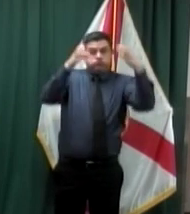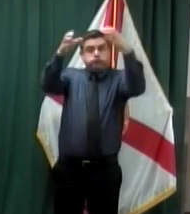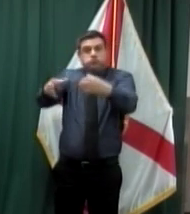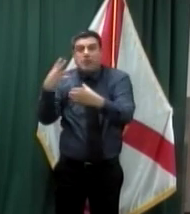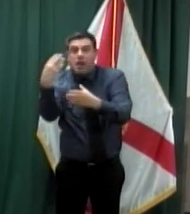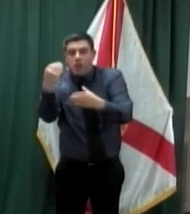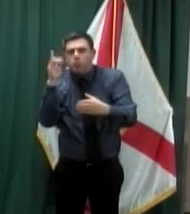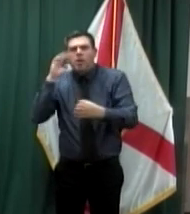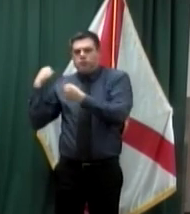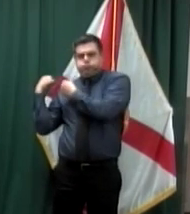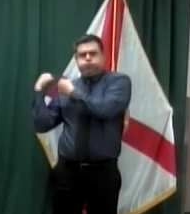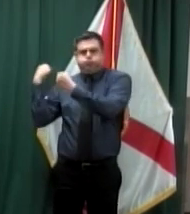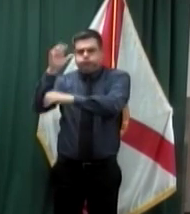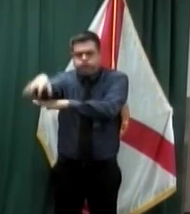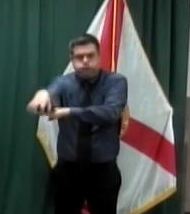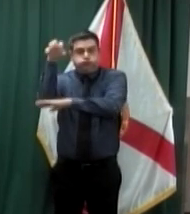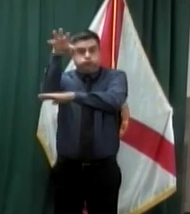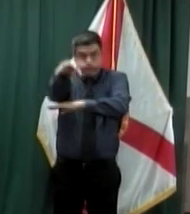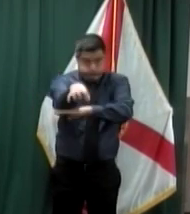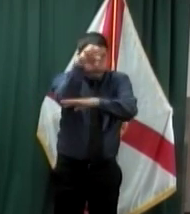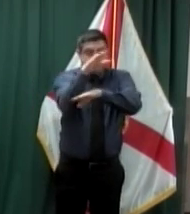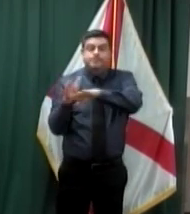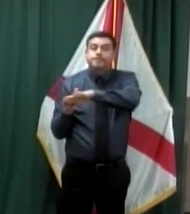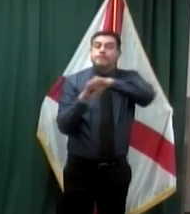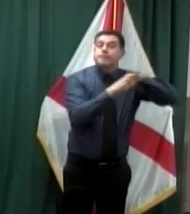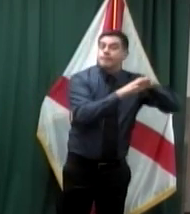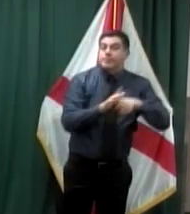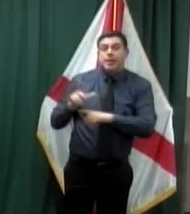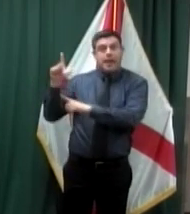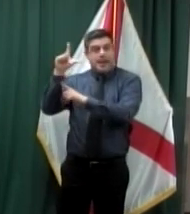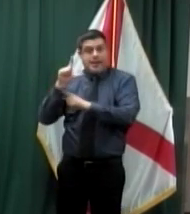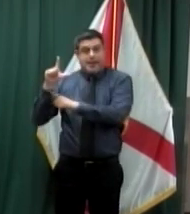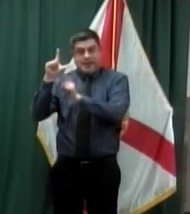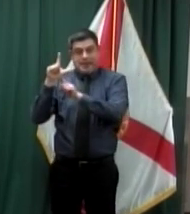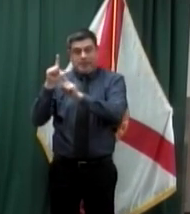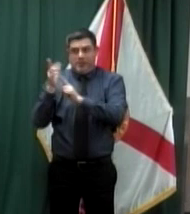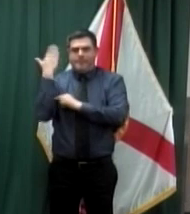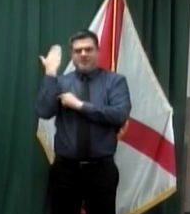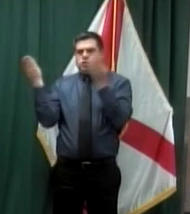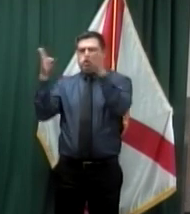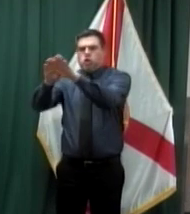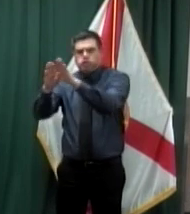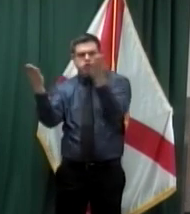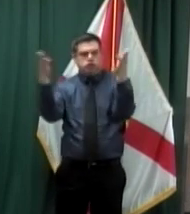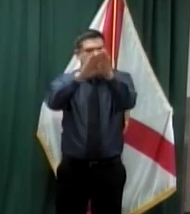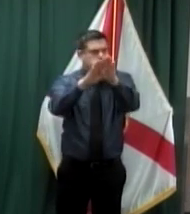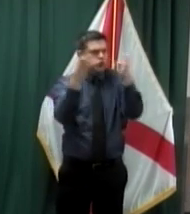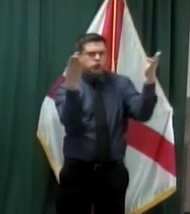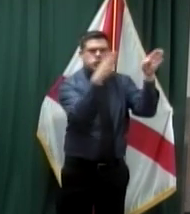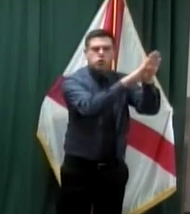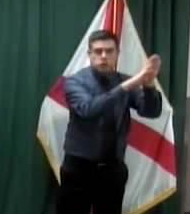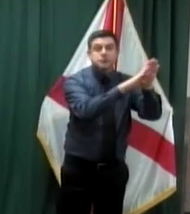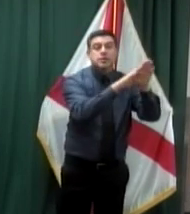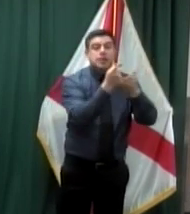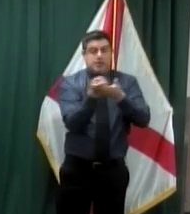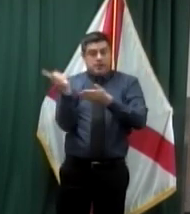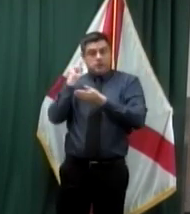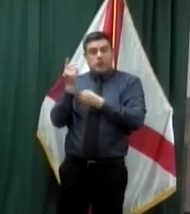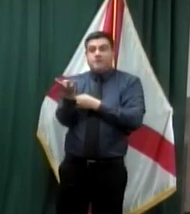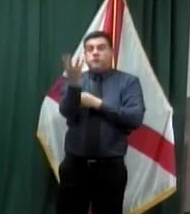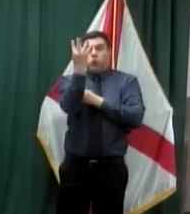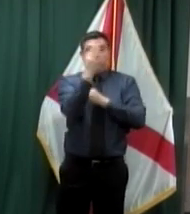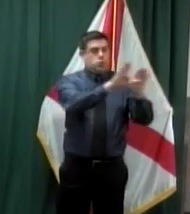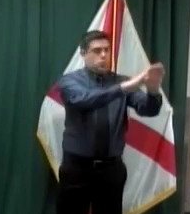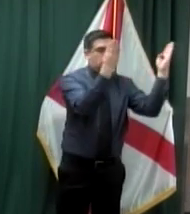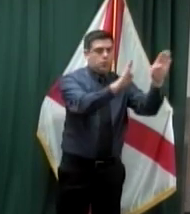forced to close libraries, so I'm going to give you some news on that. 4 of our library branches reopened over a week ago with enhanced cleaning.